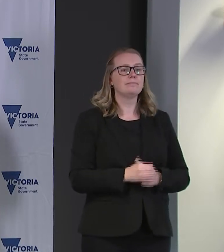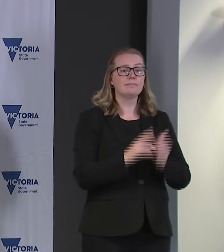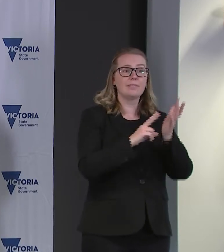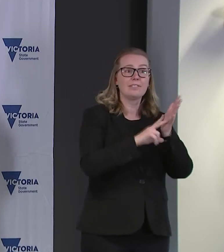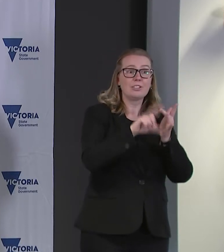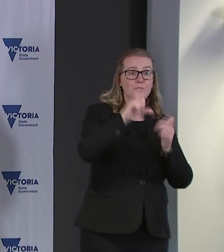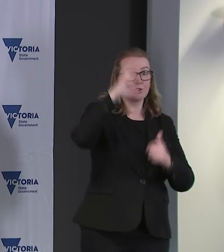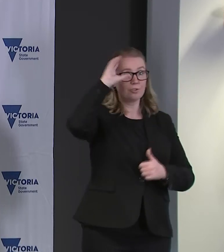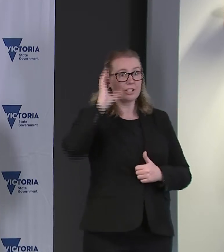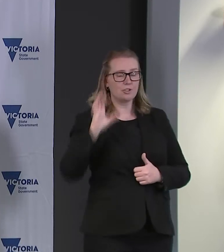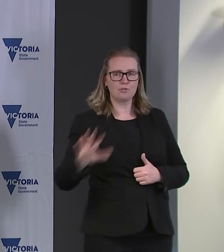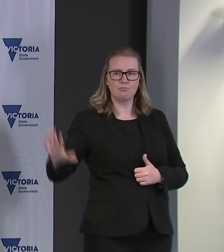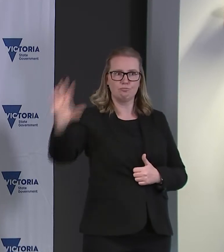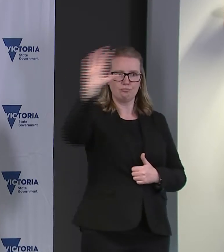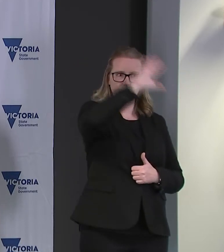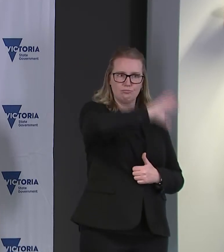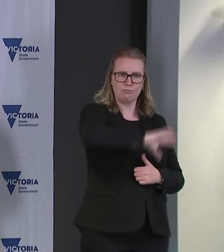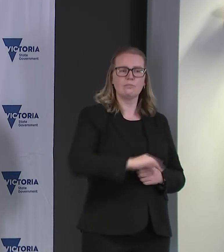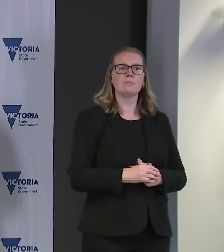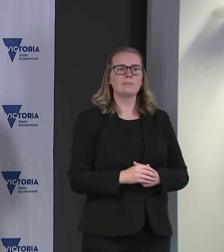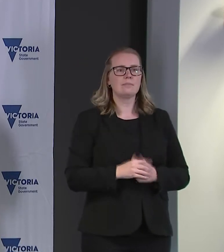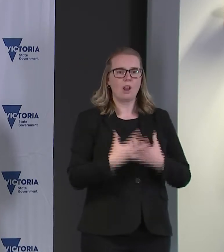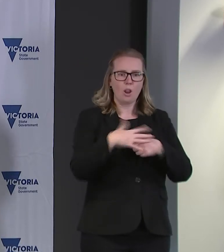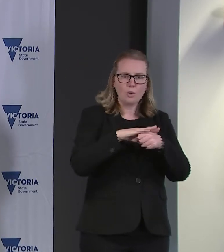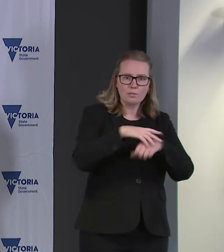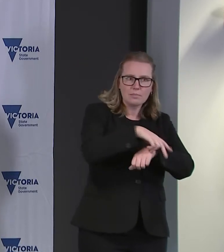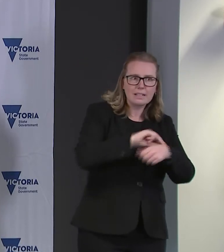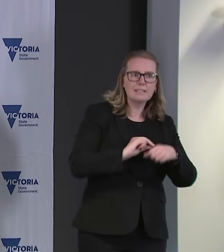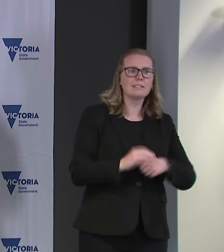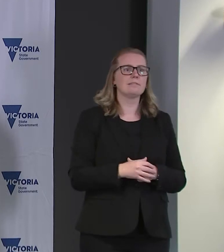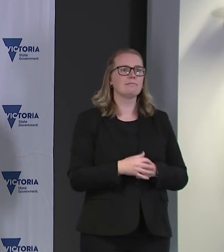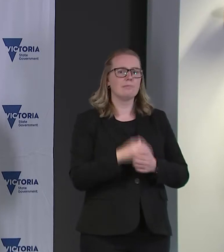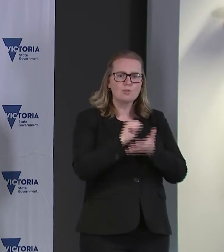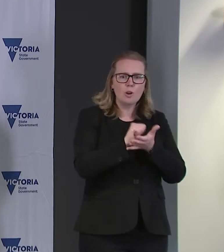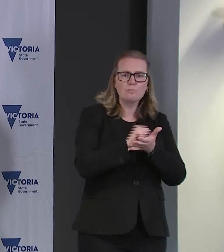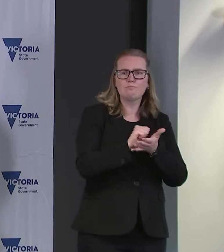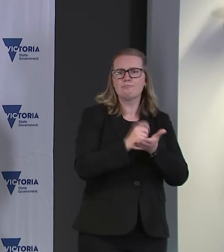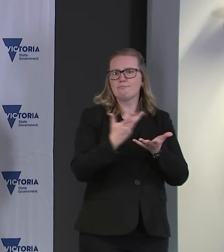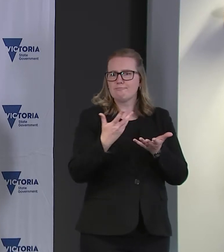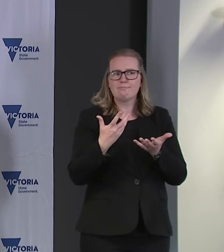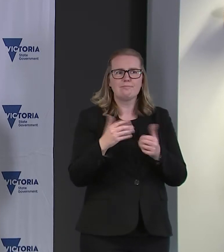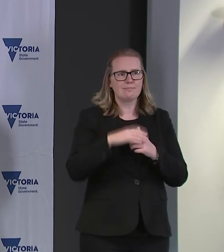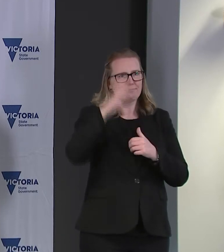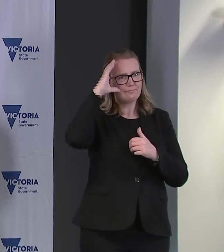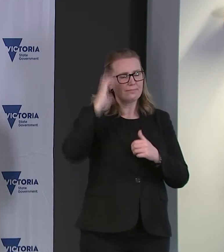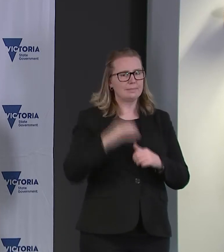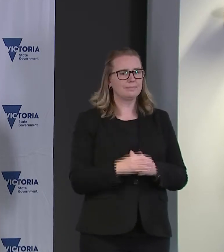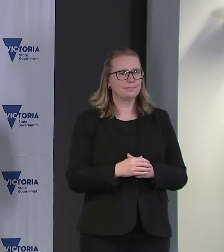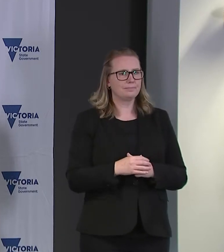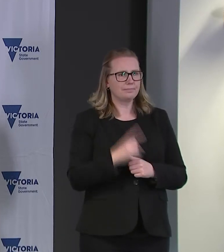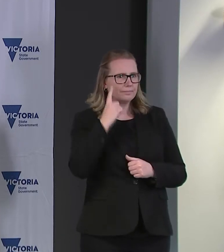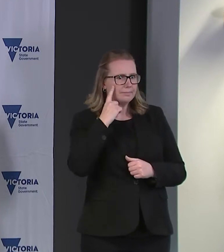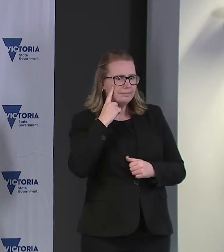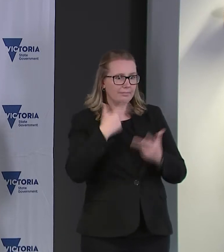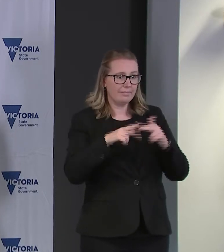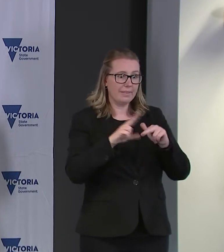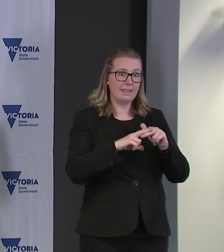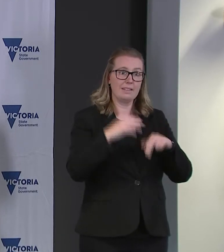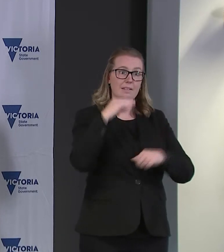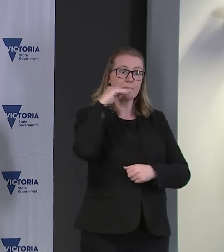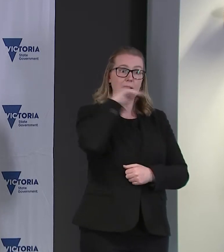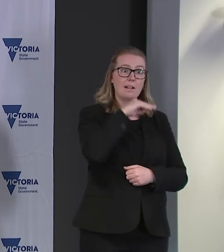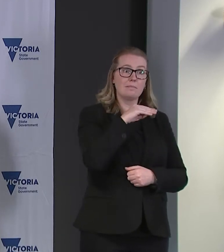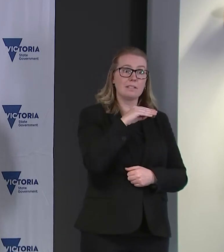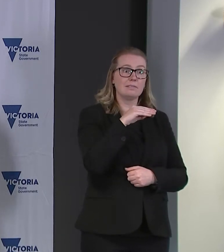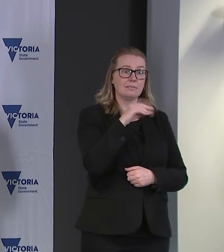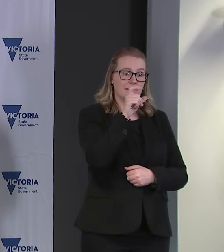from local businesses and local police about making sure that if you are a Melburnian in regional Victoria with a